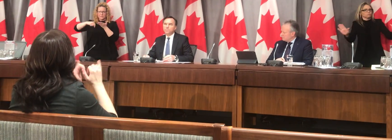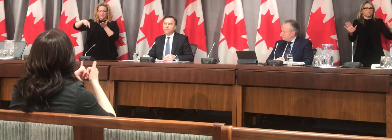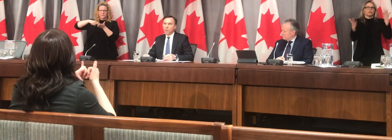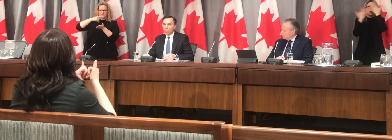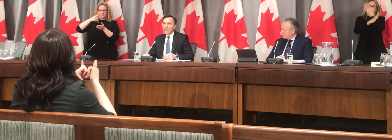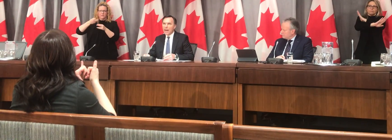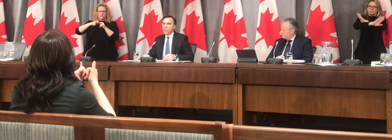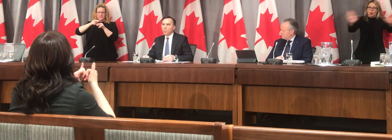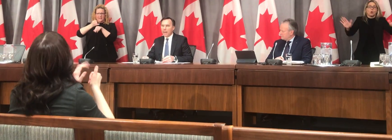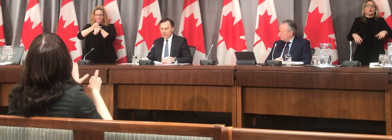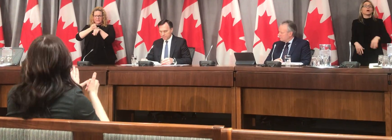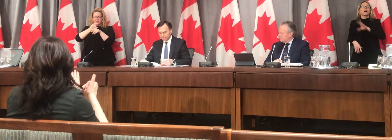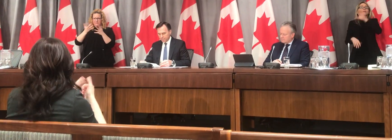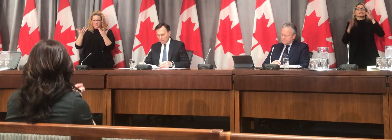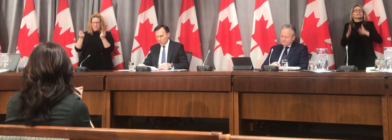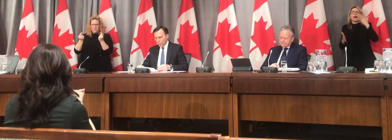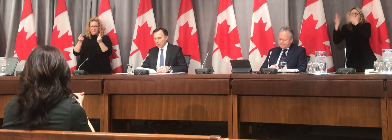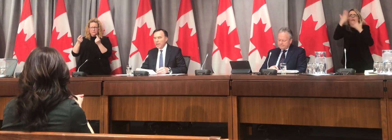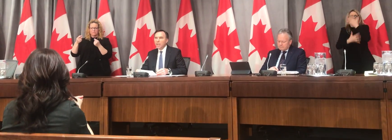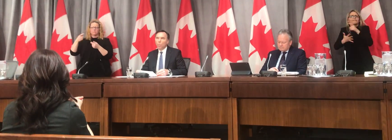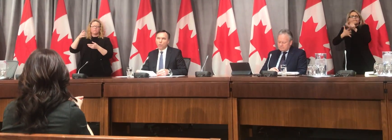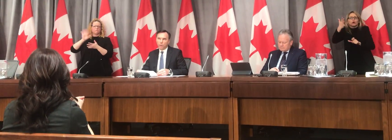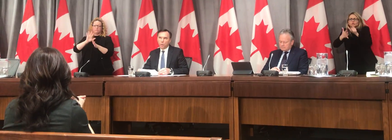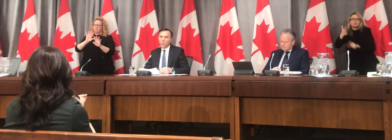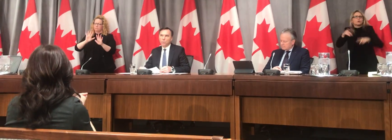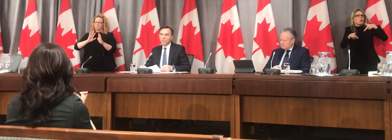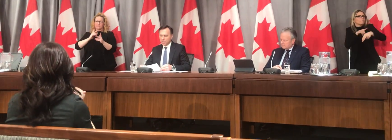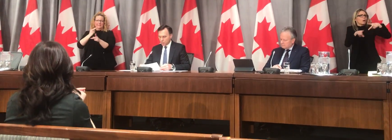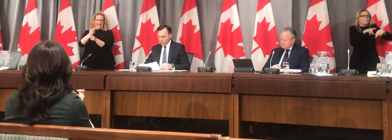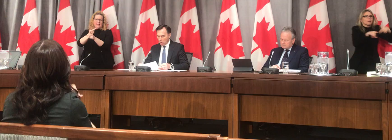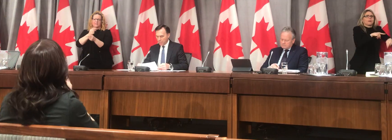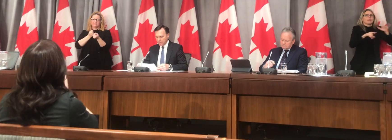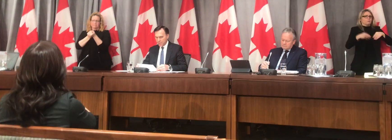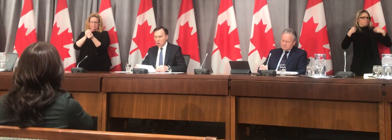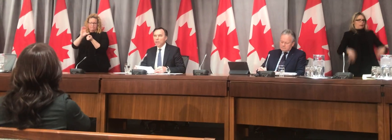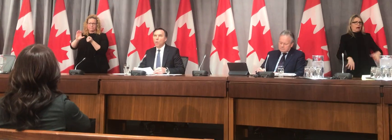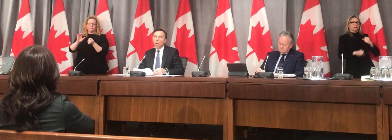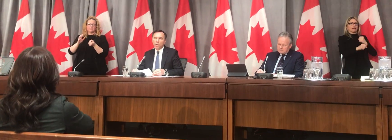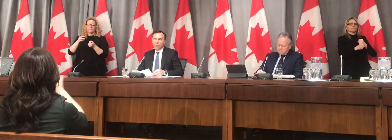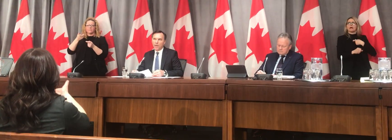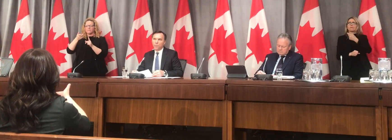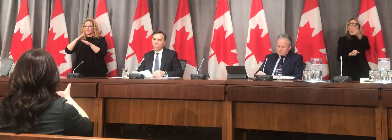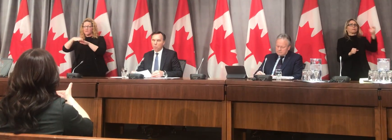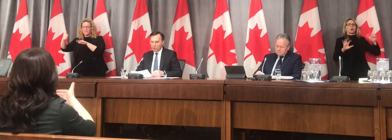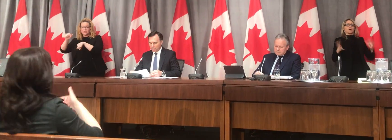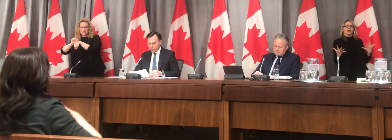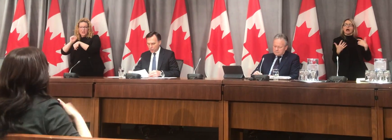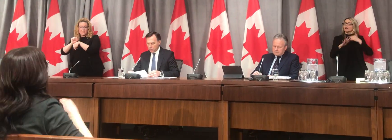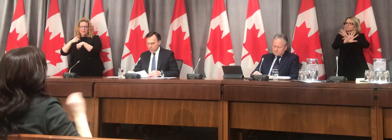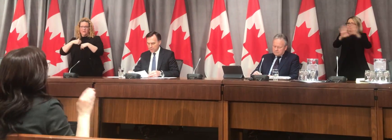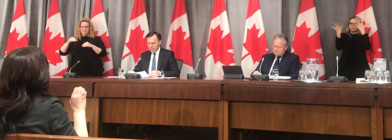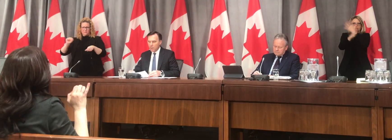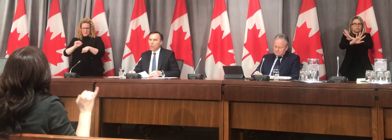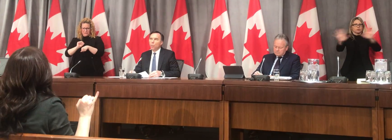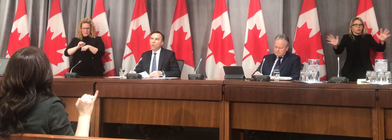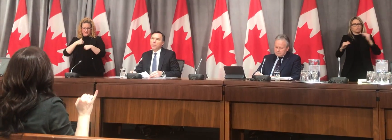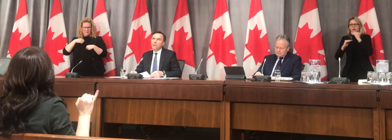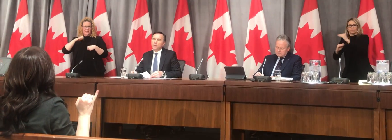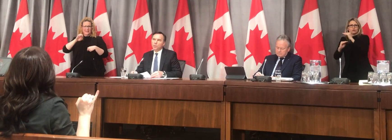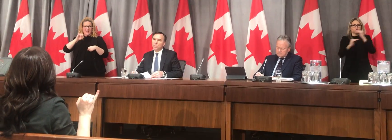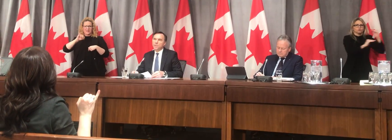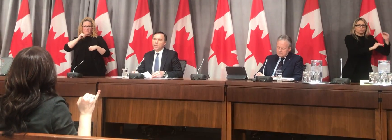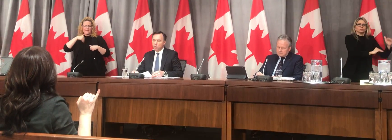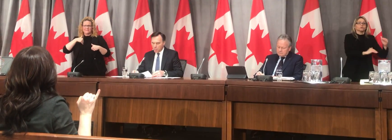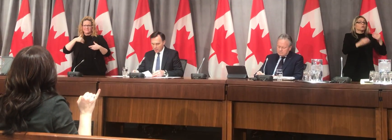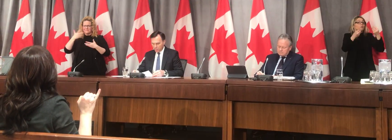know that we have your back. For any worker who loses their job and does not qualify for employment insurance, we'll